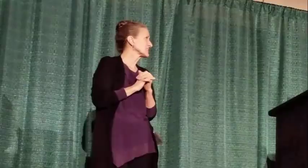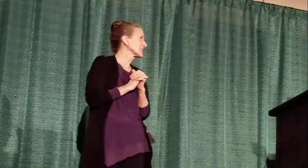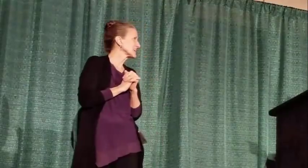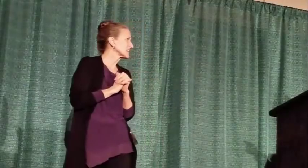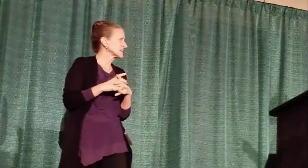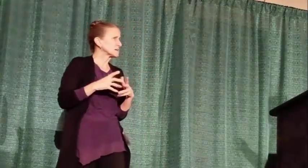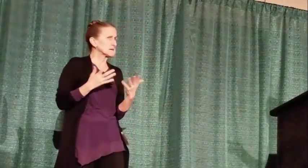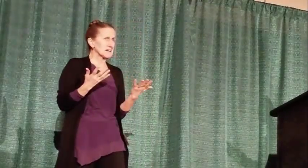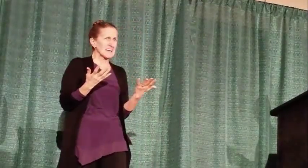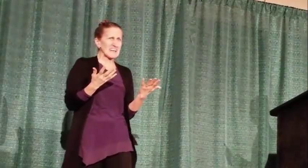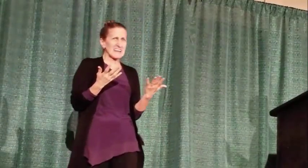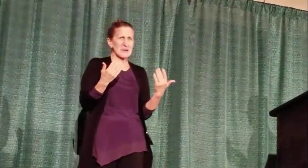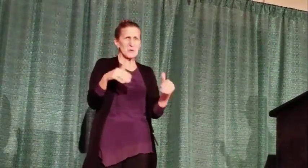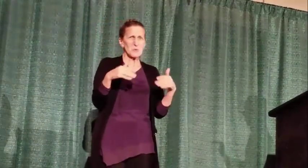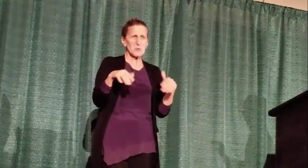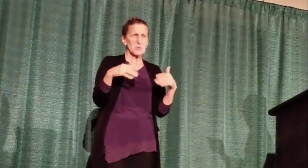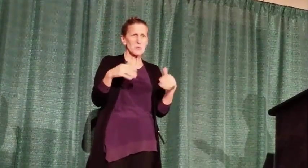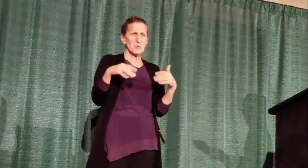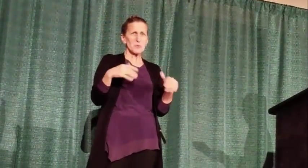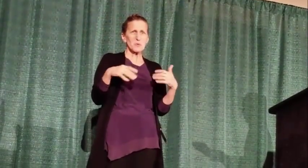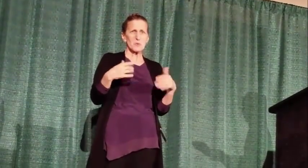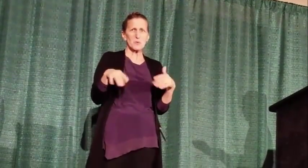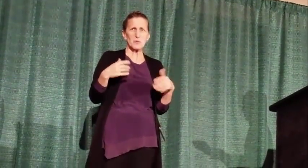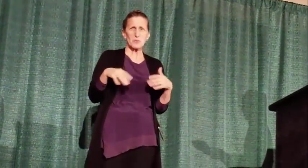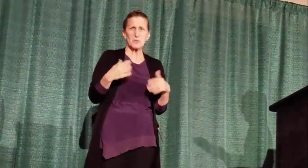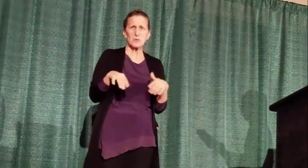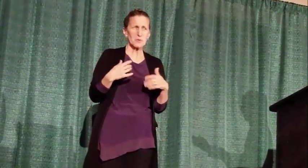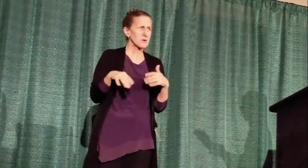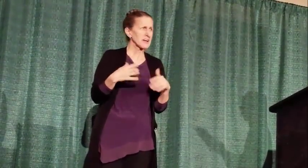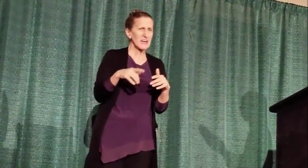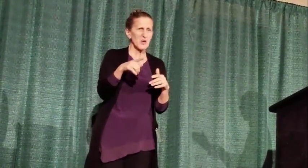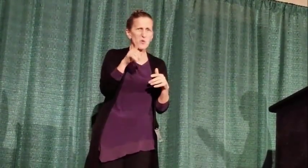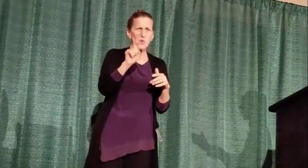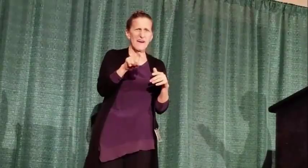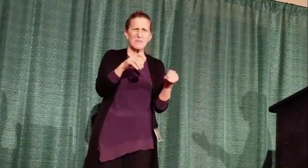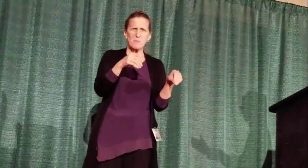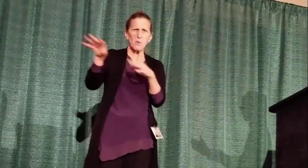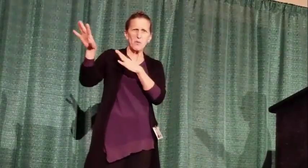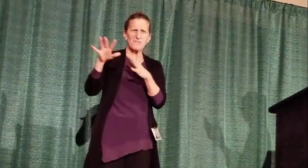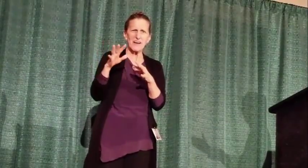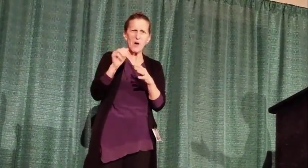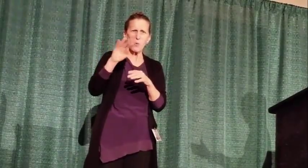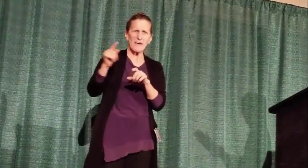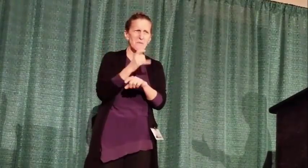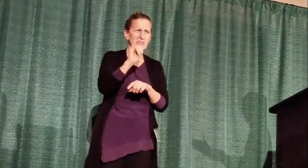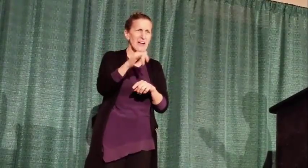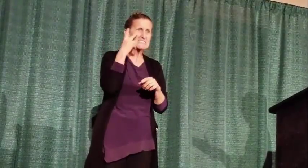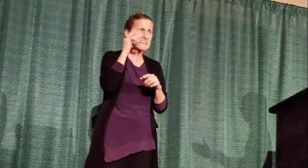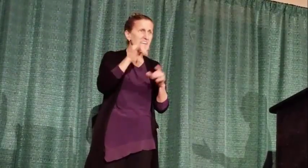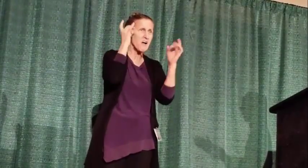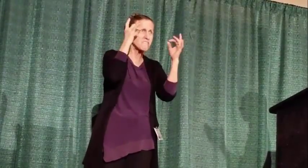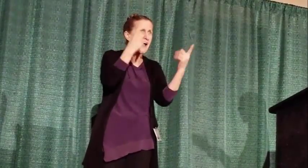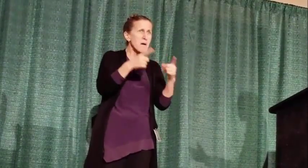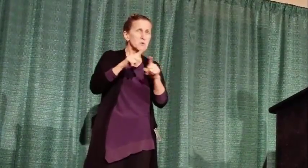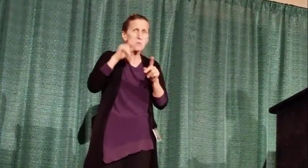You know, that's a neighborhood you've got to get out of right away. That's where we're seeing this death and this tragedy happening to